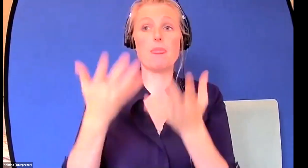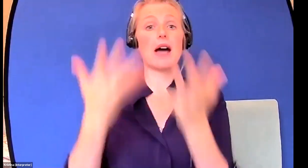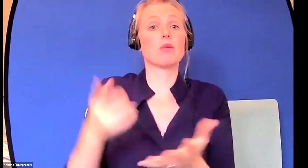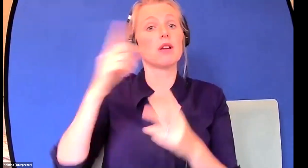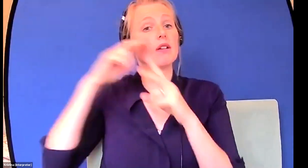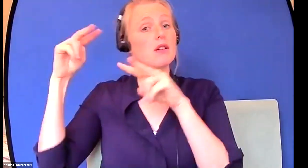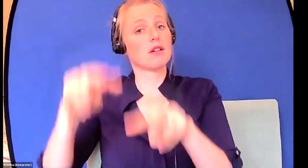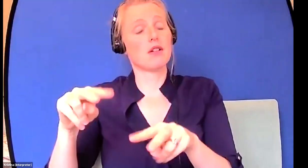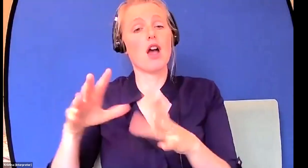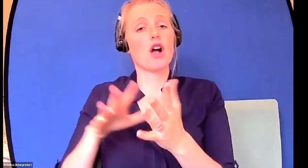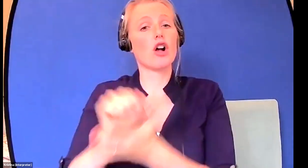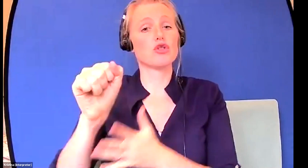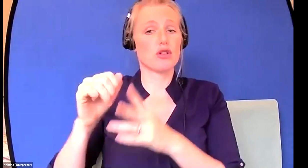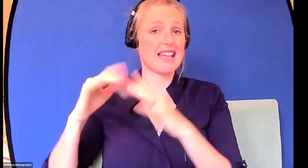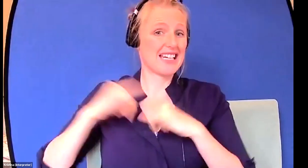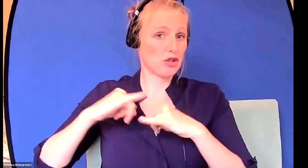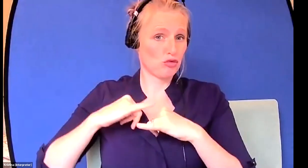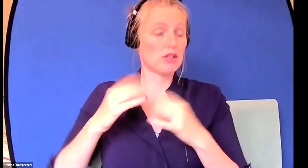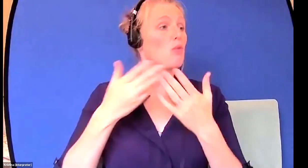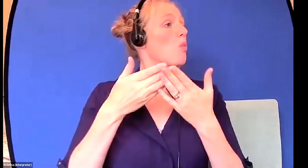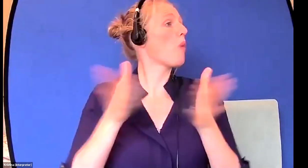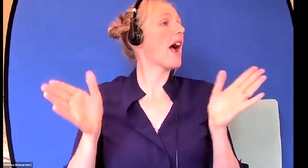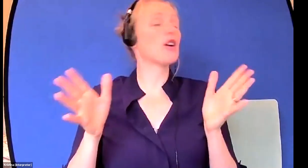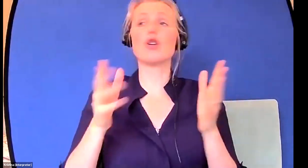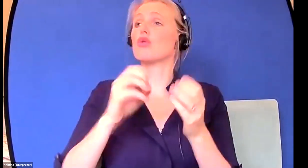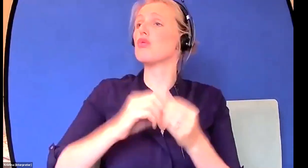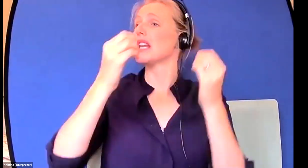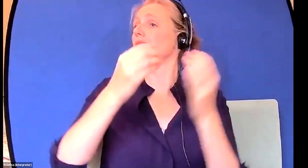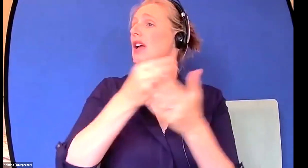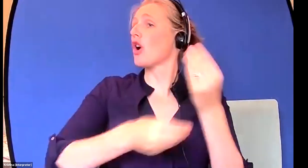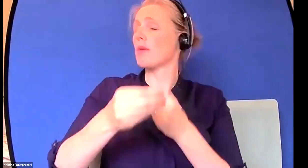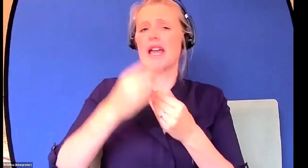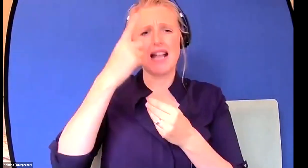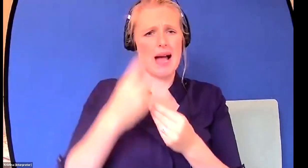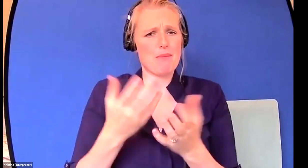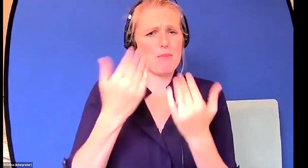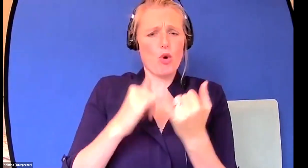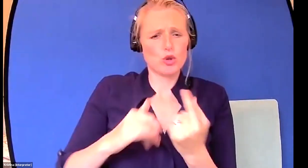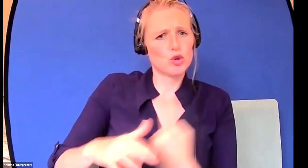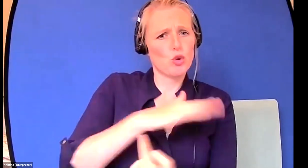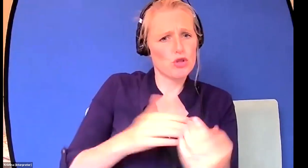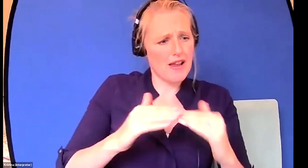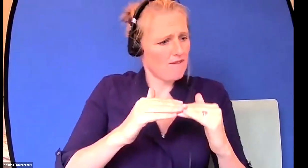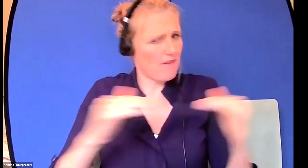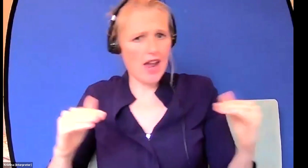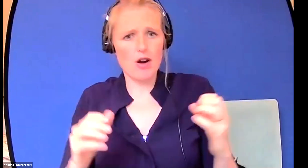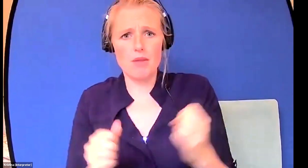and the wider creative economy can be made more socially and creatively just and better linked to ecological politics. And some of